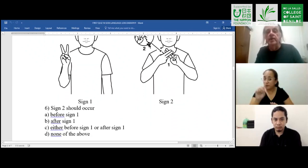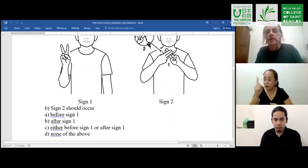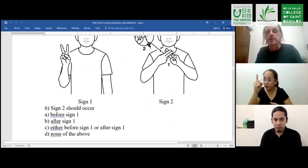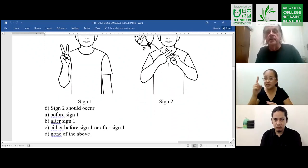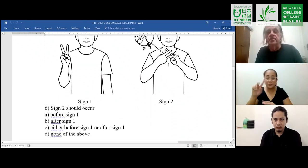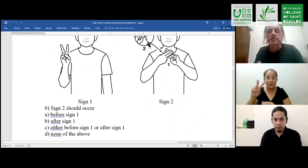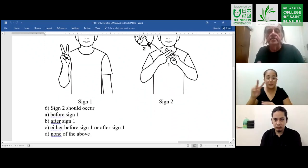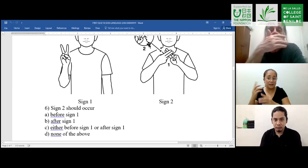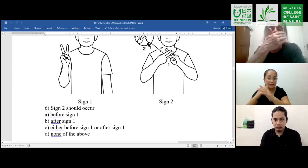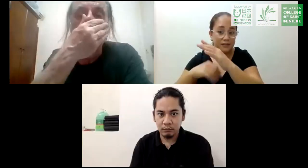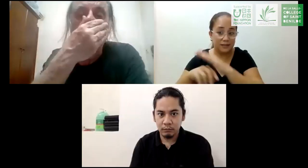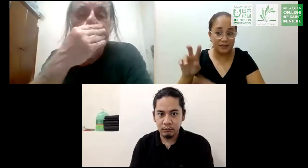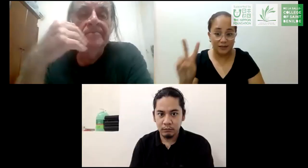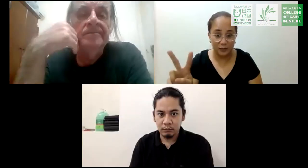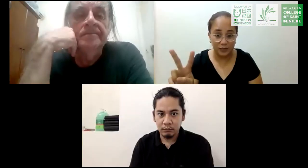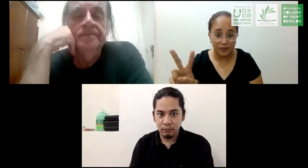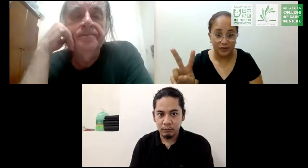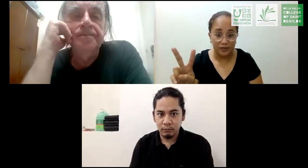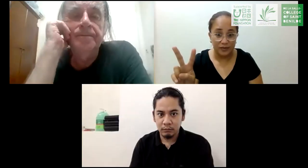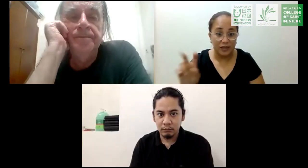Does that make any sense?